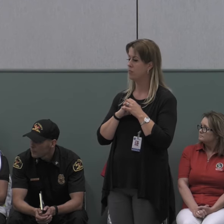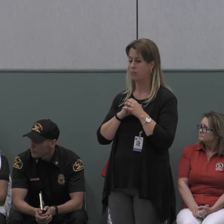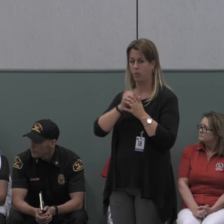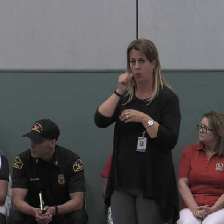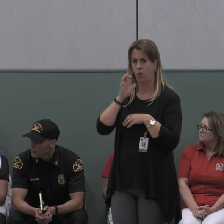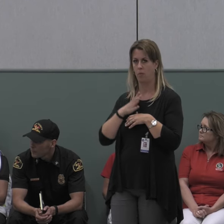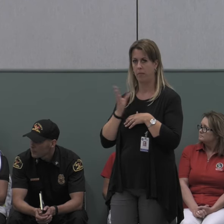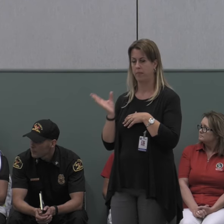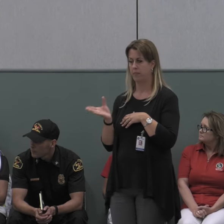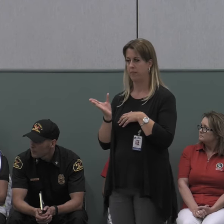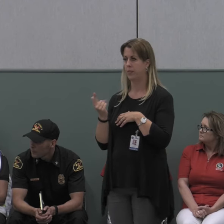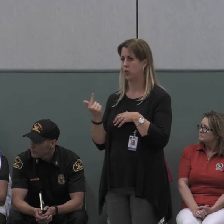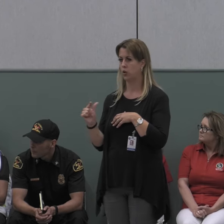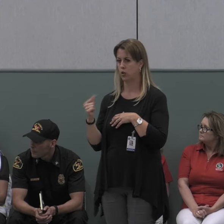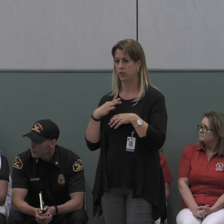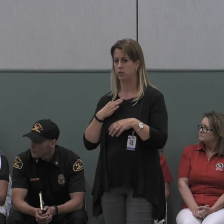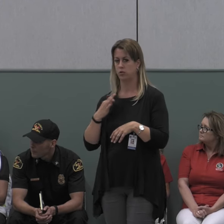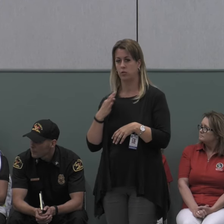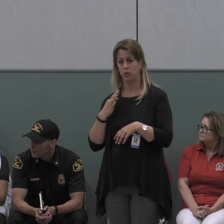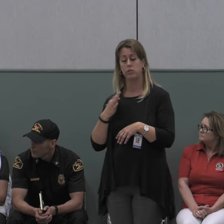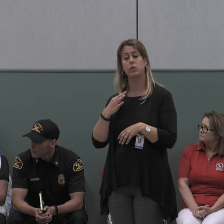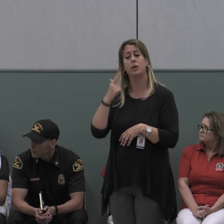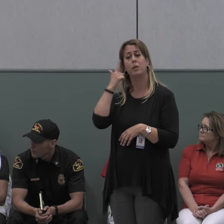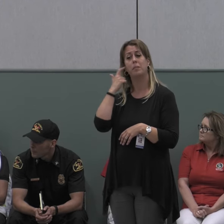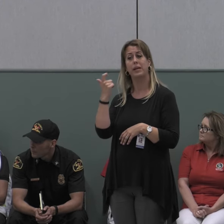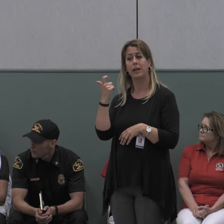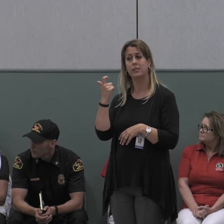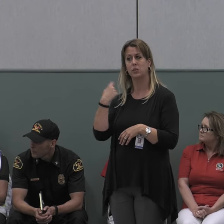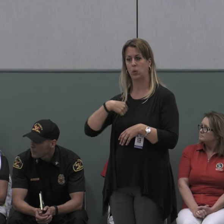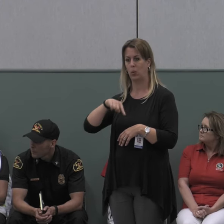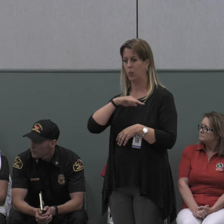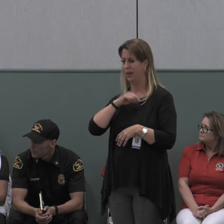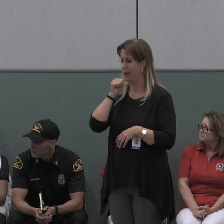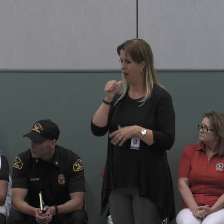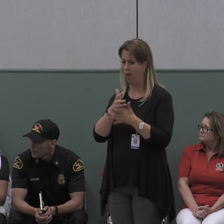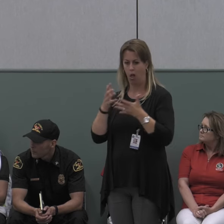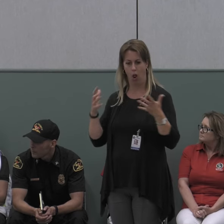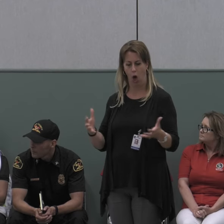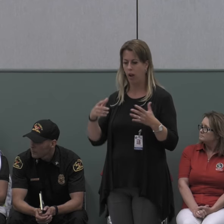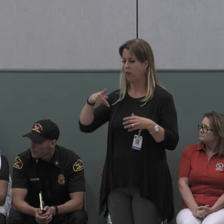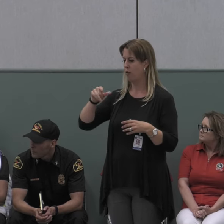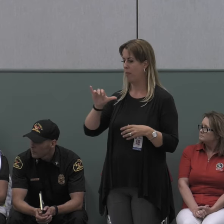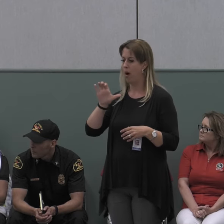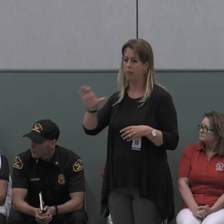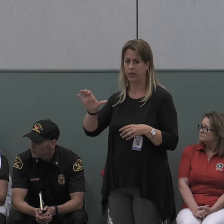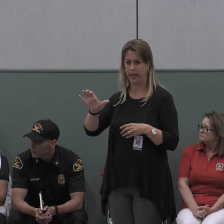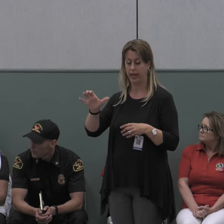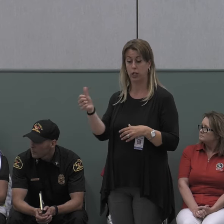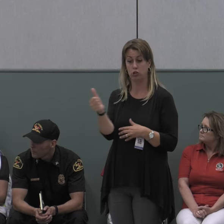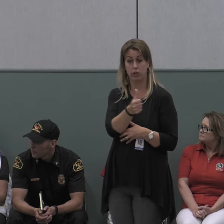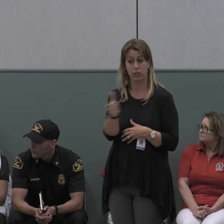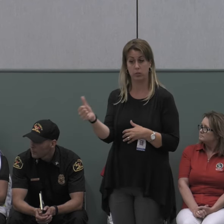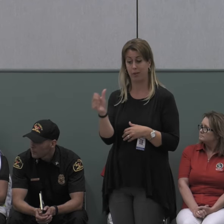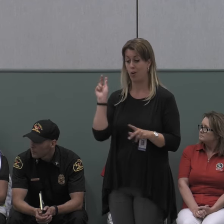with the lack of transportation, public transportation, for people that are disabled, we don't